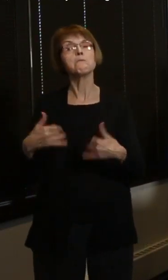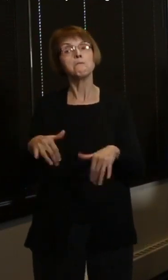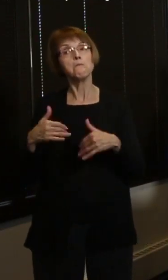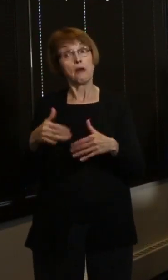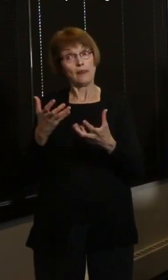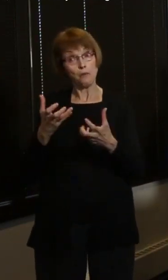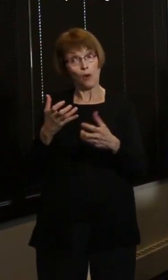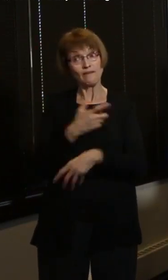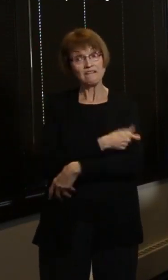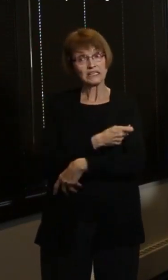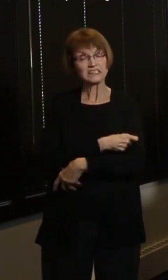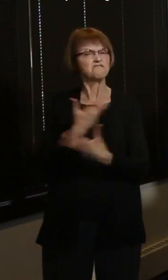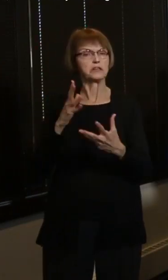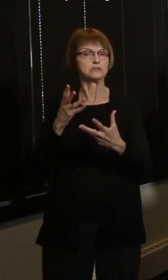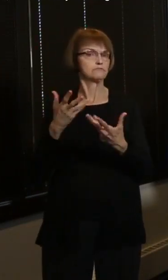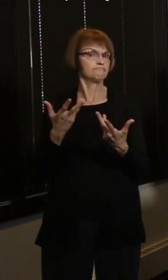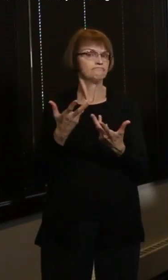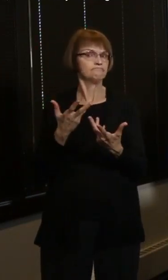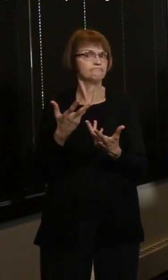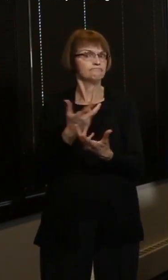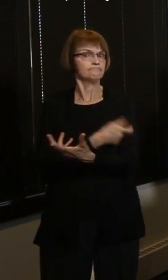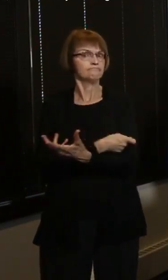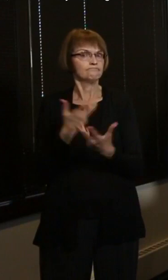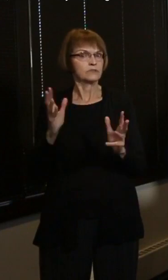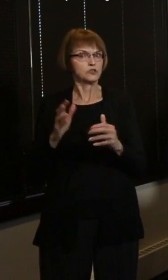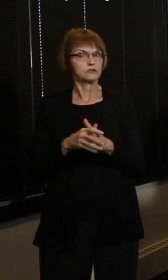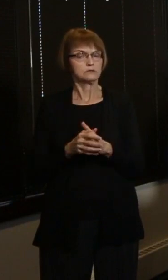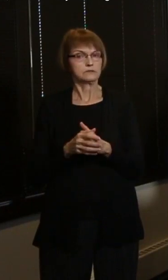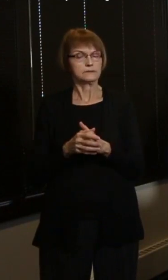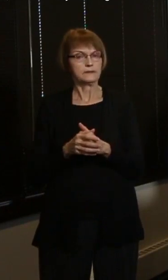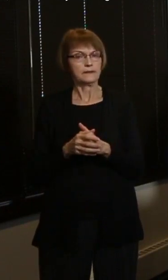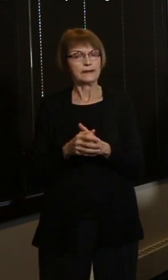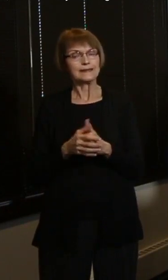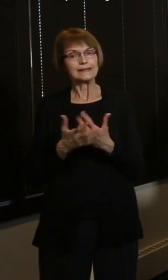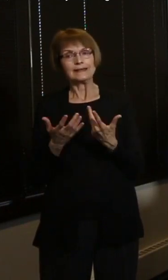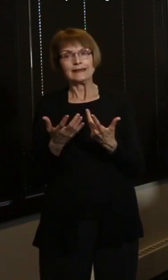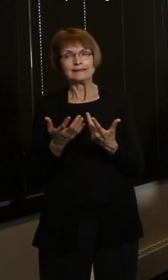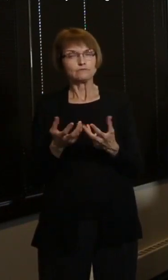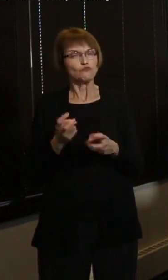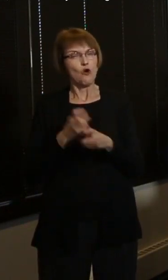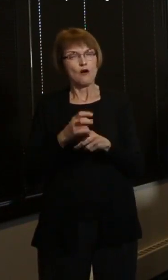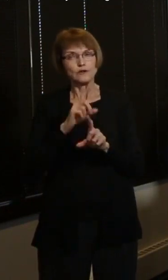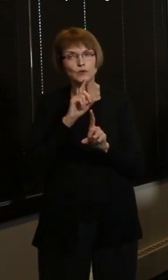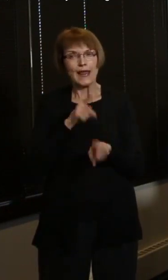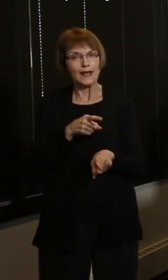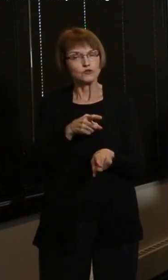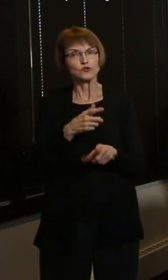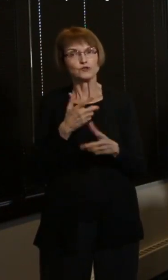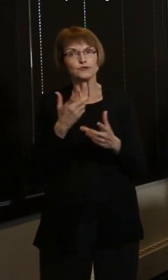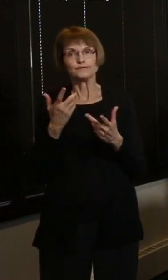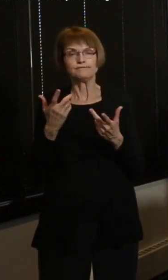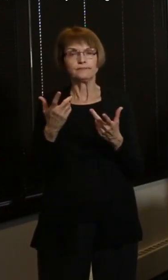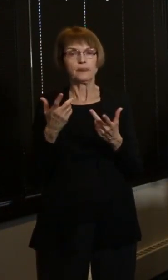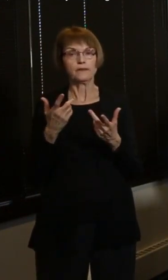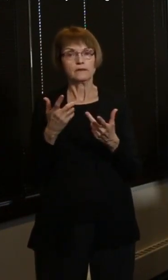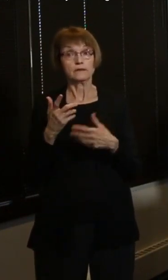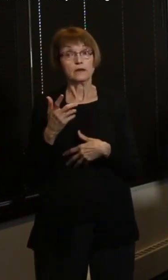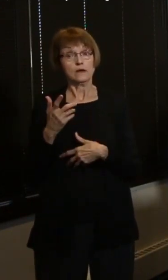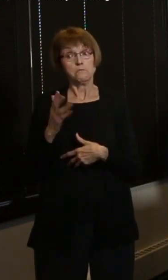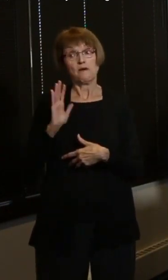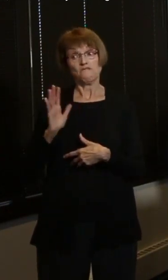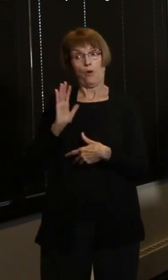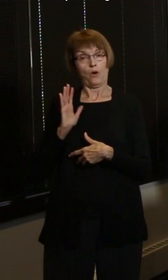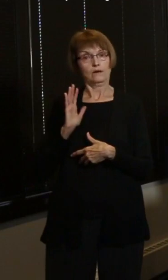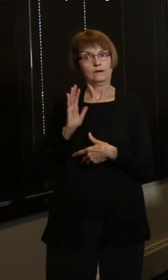people who wanted a vaccine received one? Yeah, difficult question to answer. Early on we were playing catch